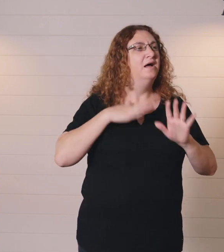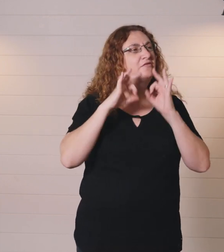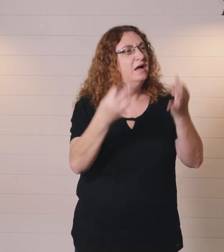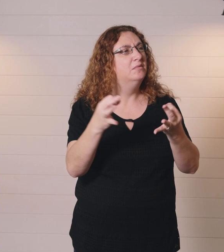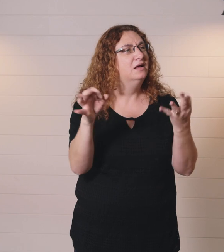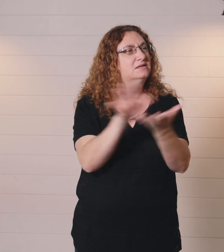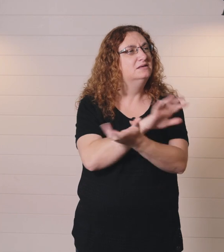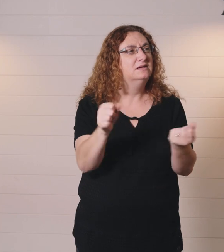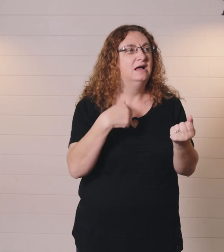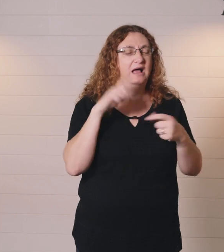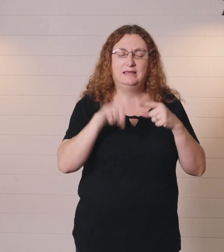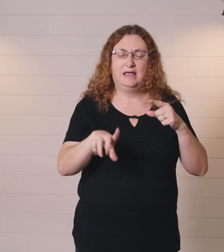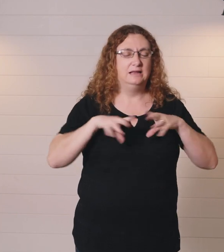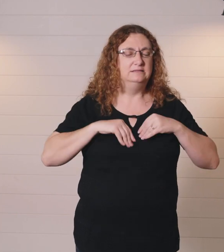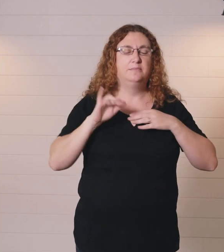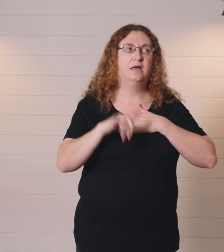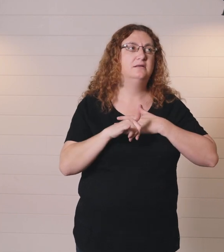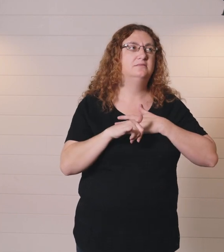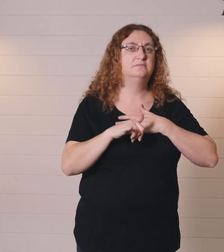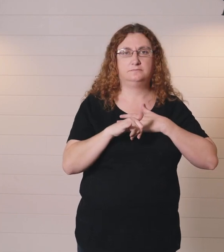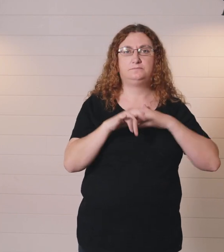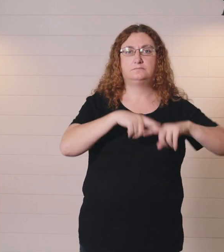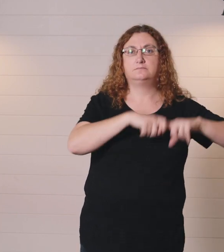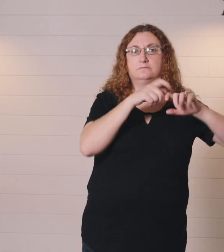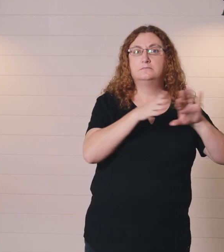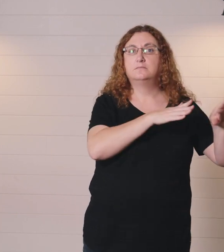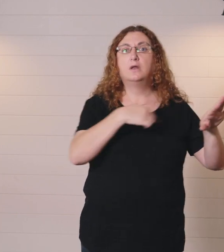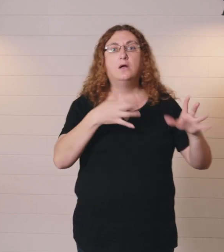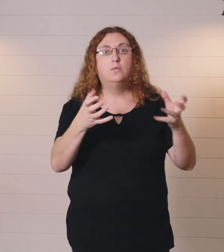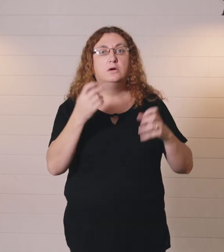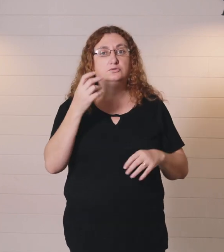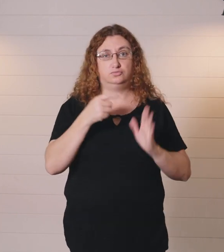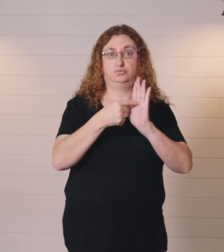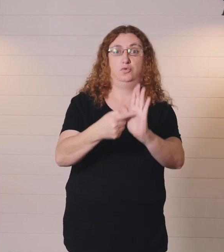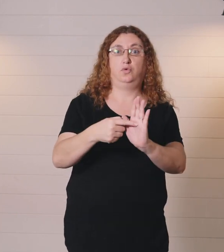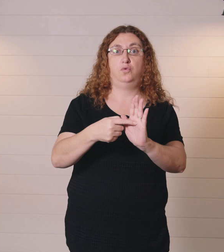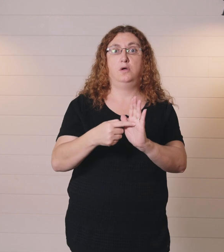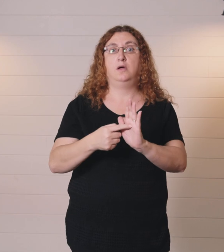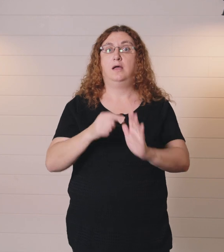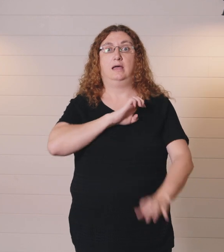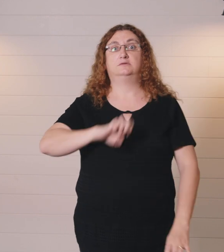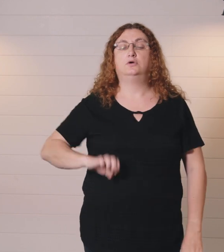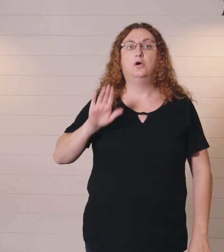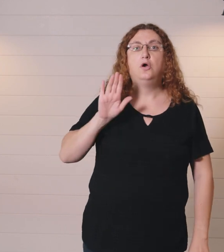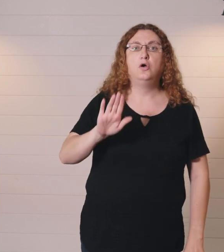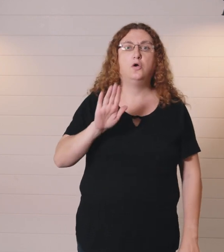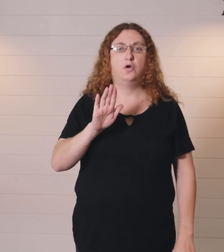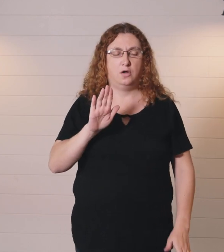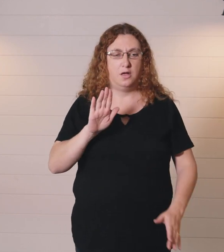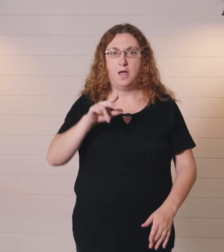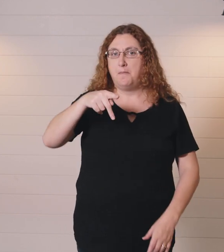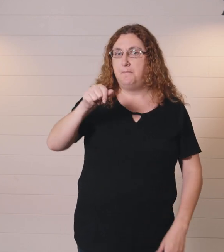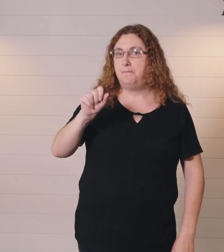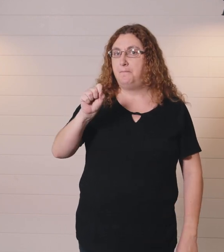my family? And what I want to focus on for just a few moments is the passion that we see in Esther. Remember who she was.